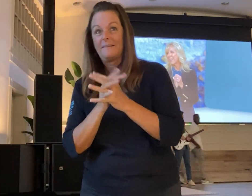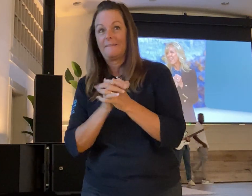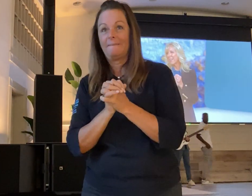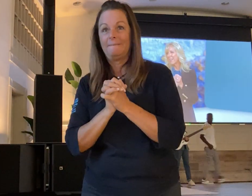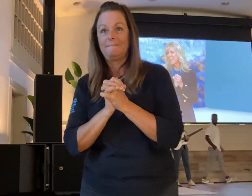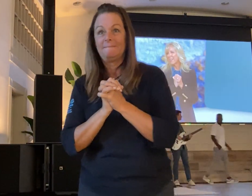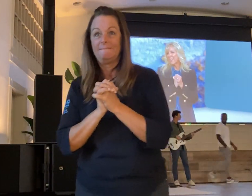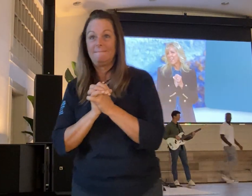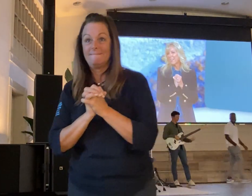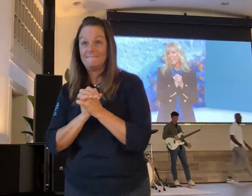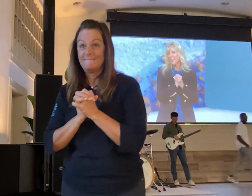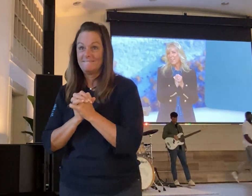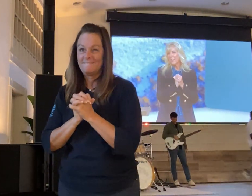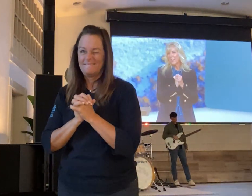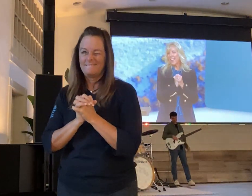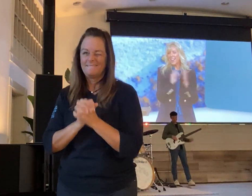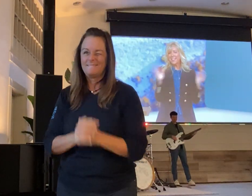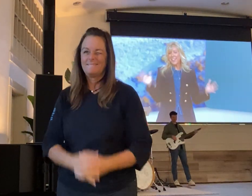heads?